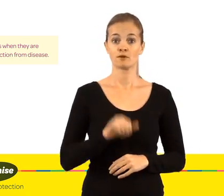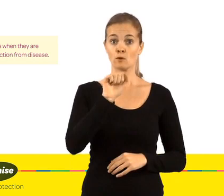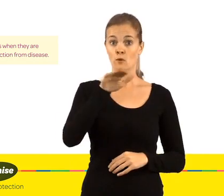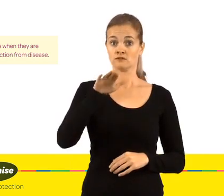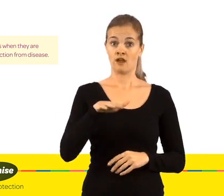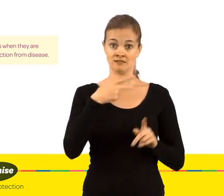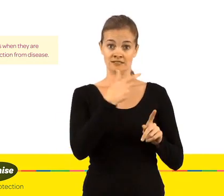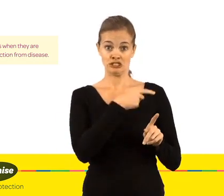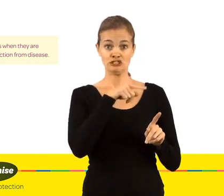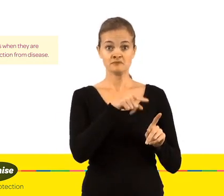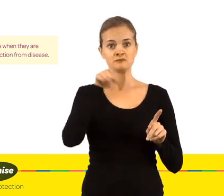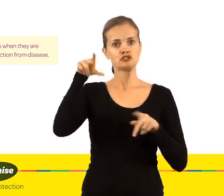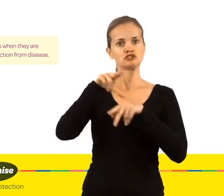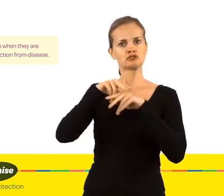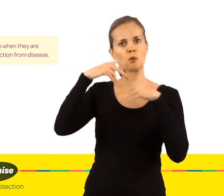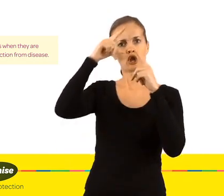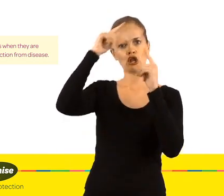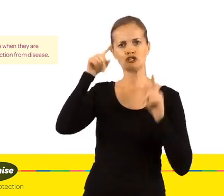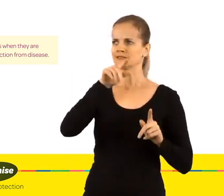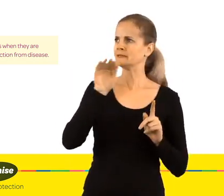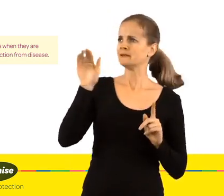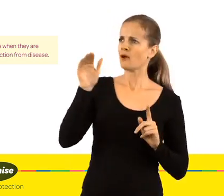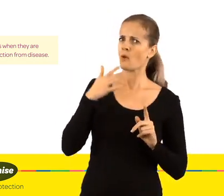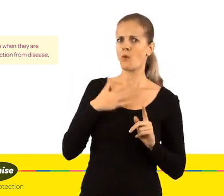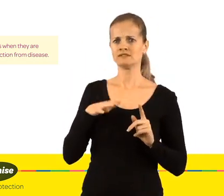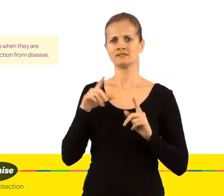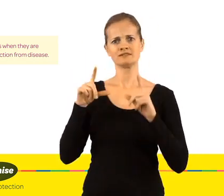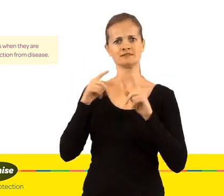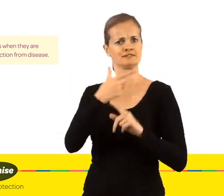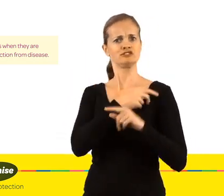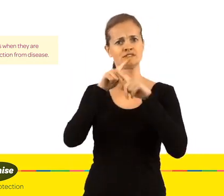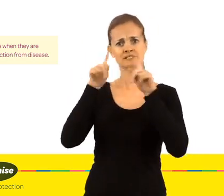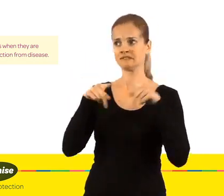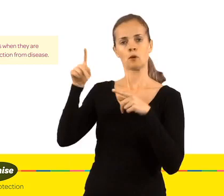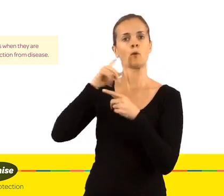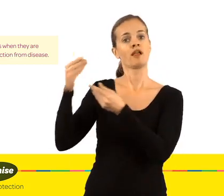You can request a copy to keep from your family doctor or nurse.